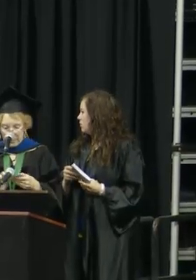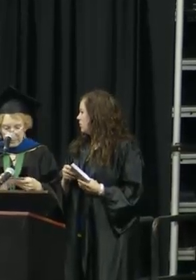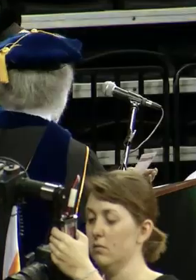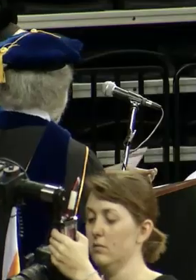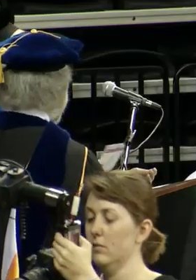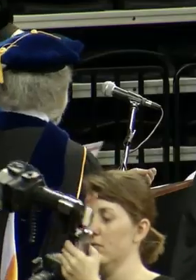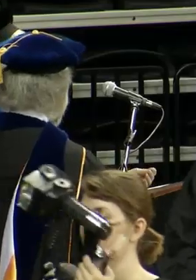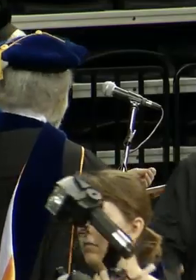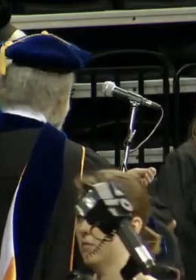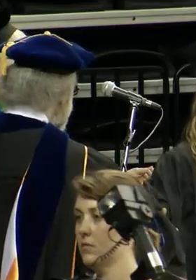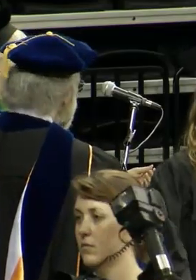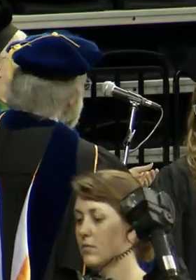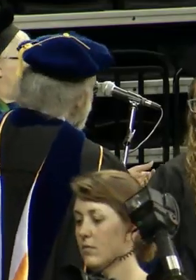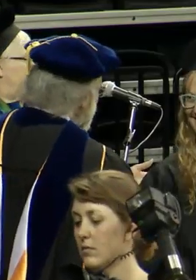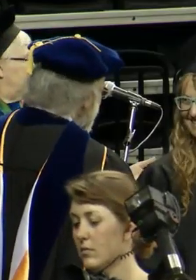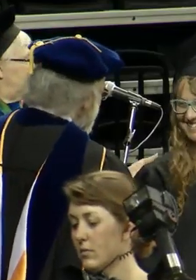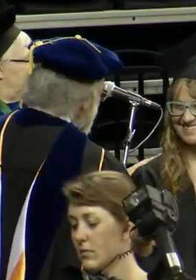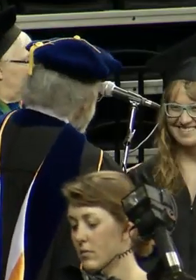Kat Williams.